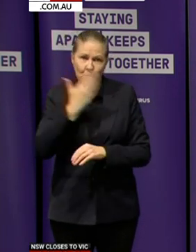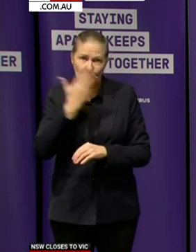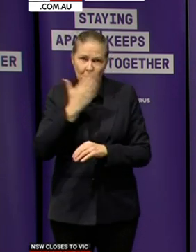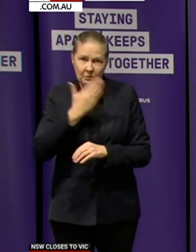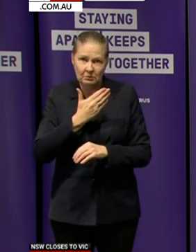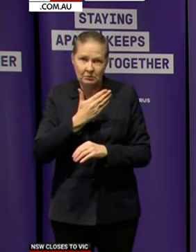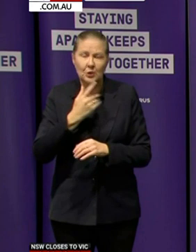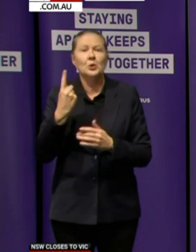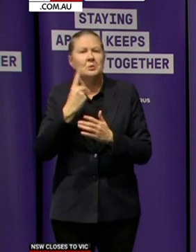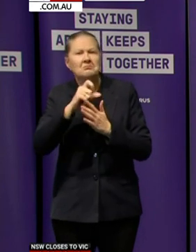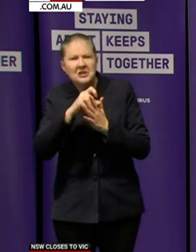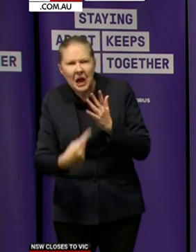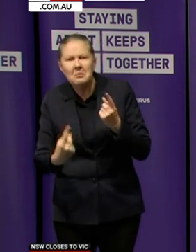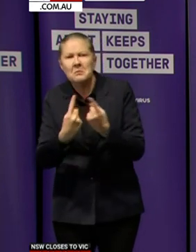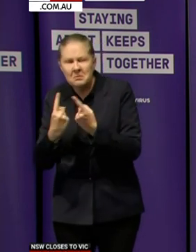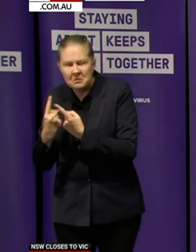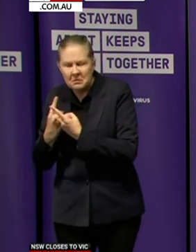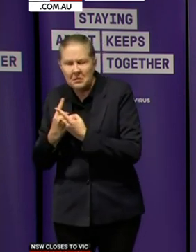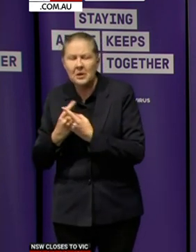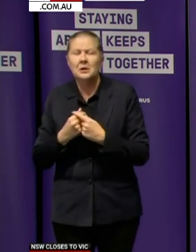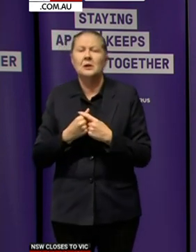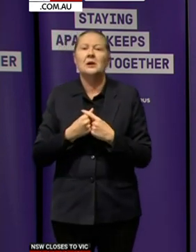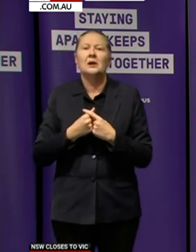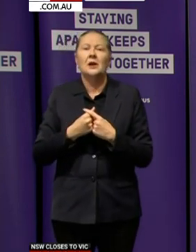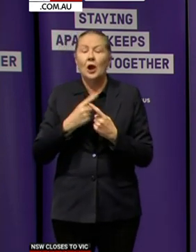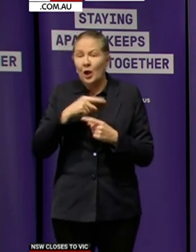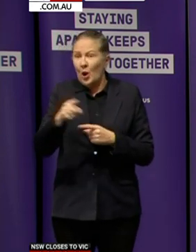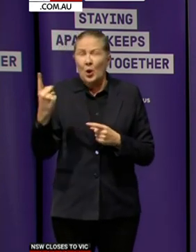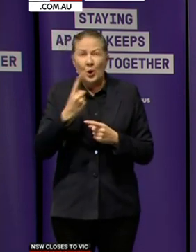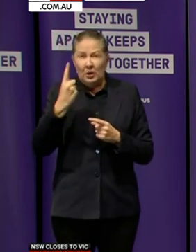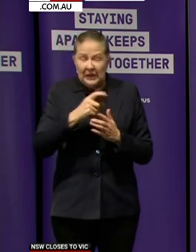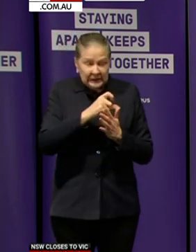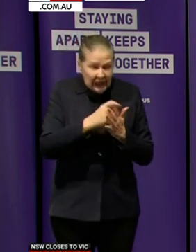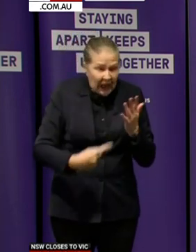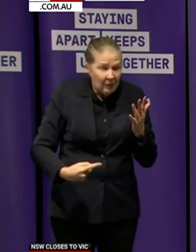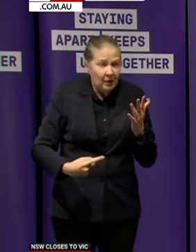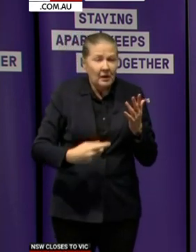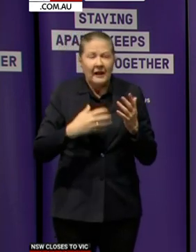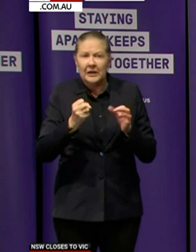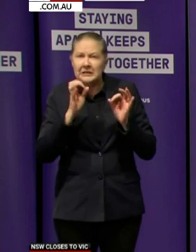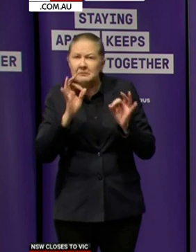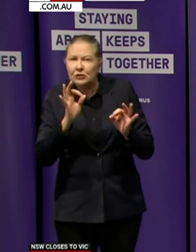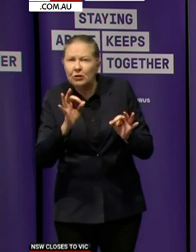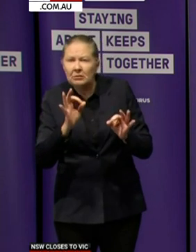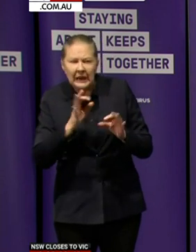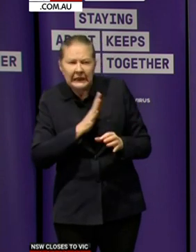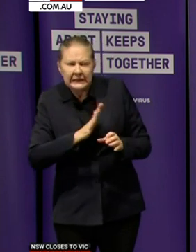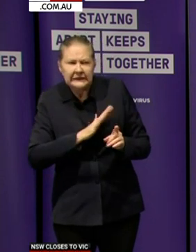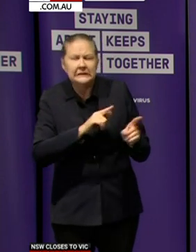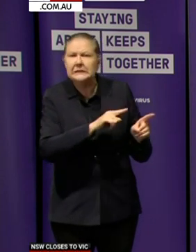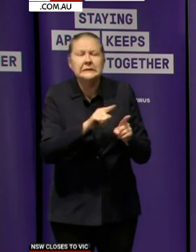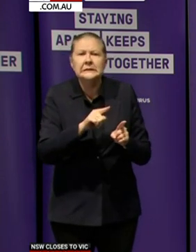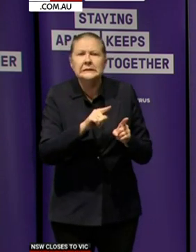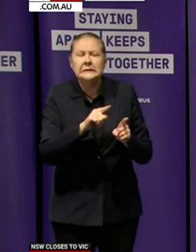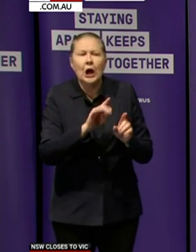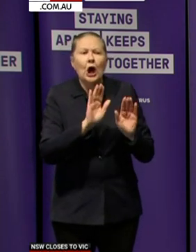the very significant challenges that those higher needs kids have and their families have, learning from home,